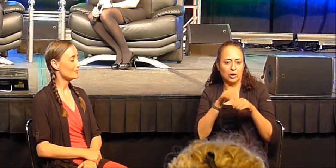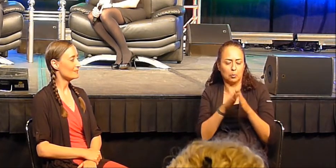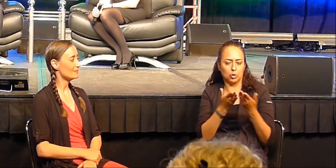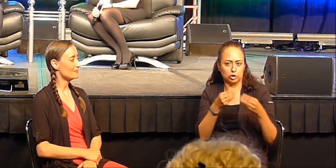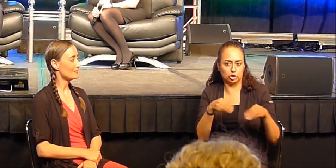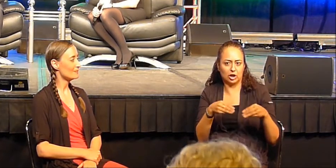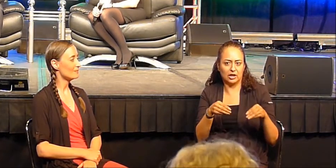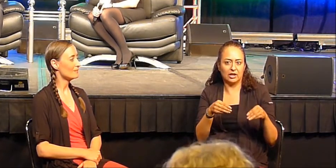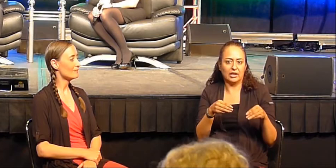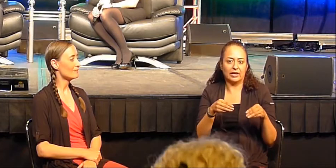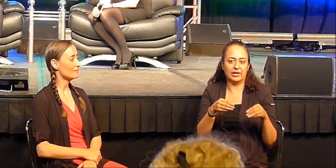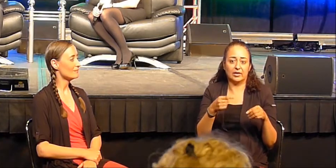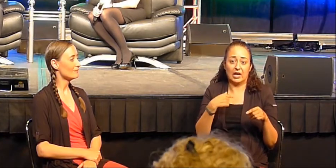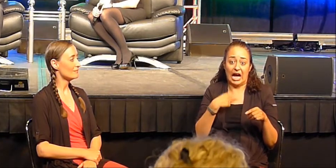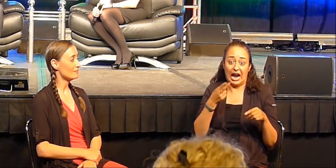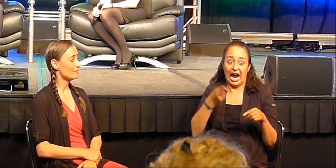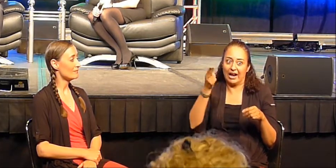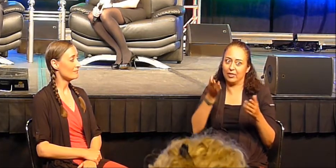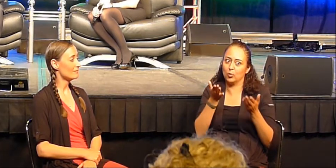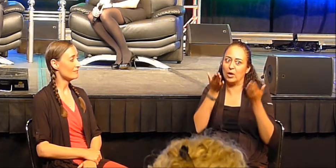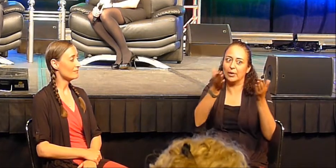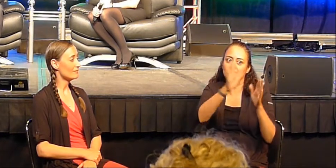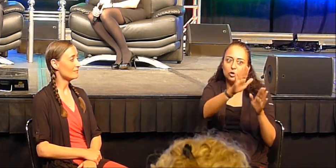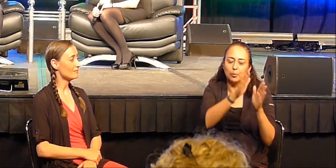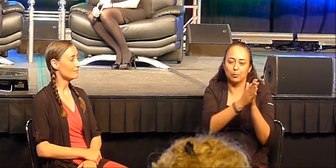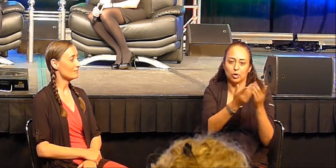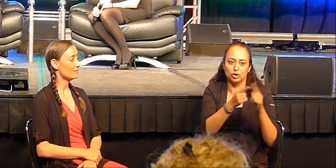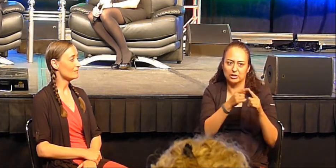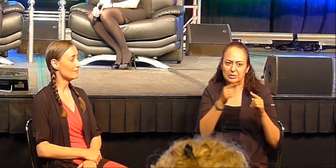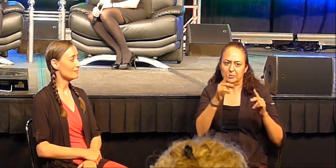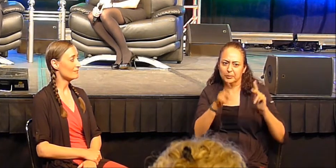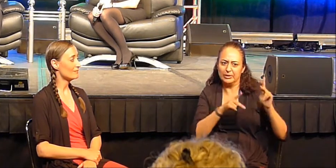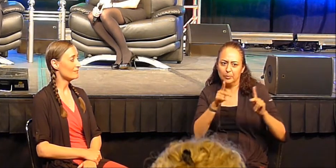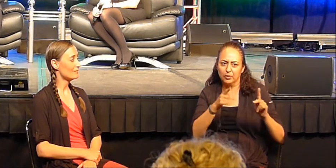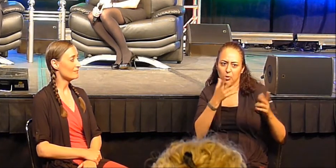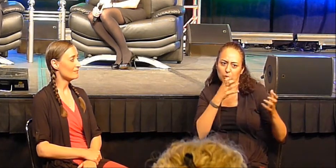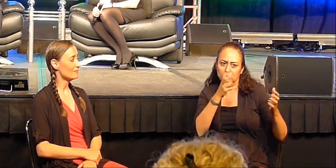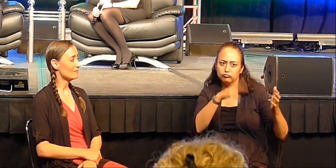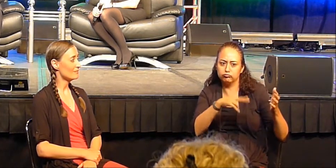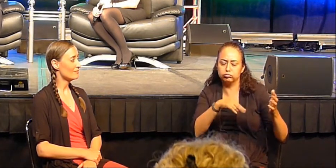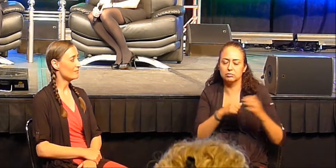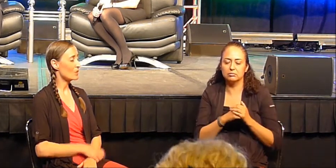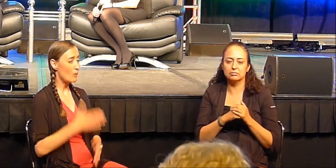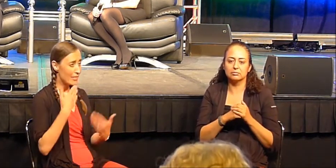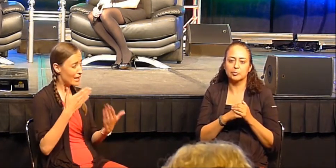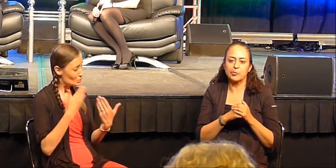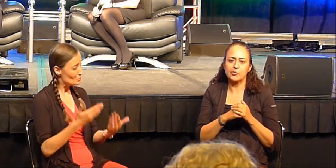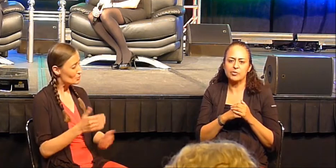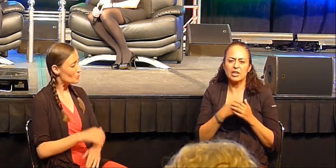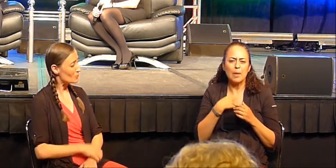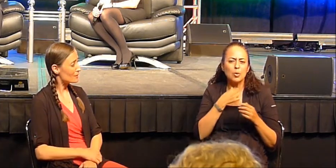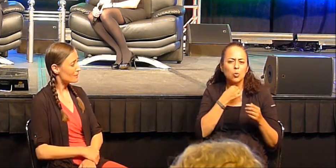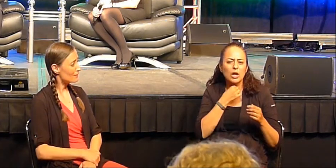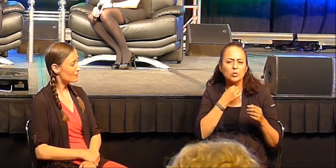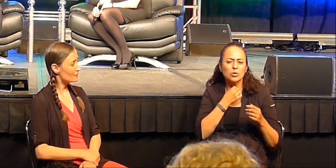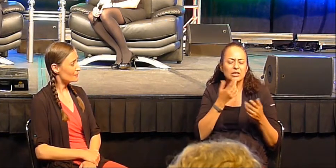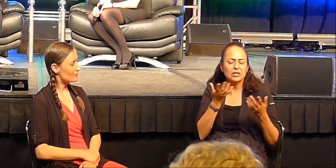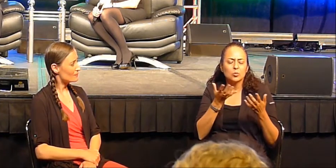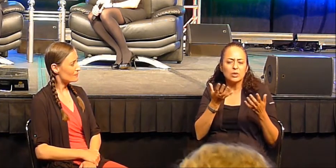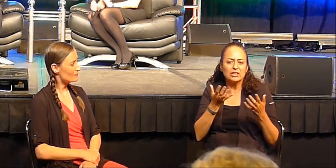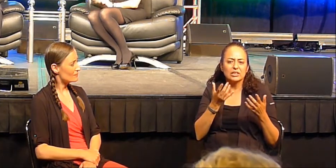to Oh, people. thank you. I was just wondering what the experience was like for you writing